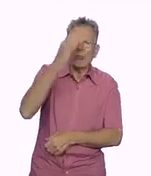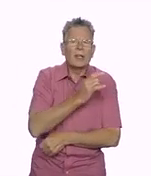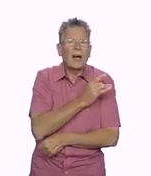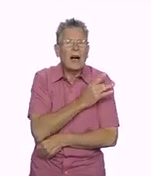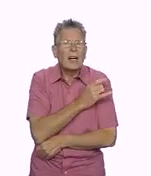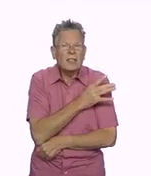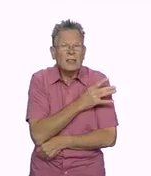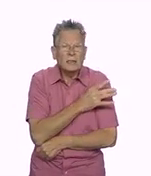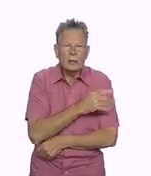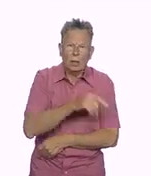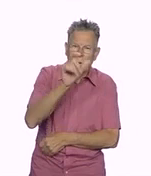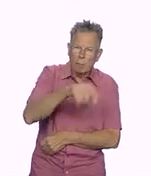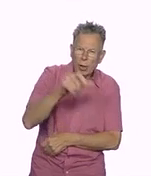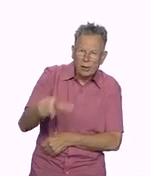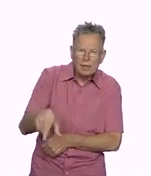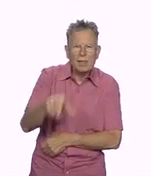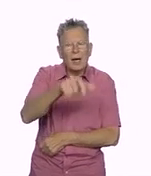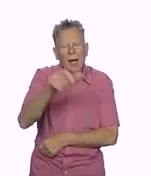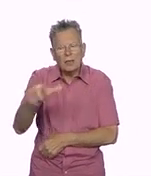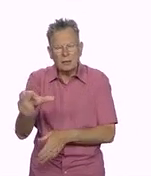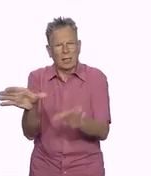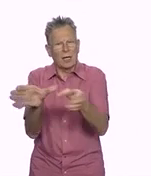Patient and Client Council in Northern Ireland,